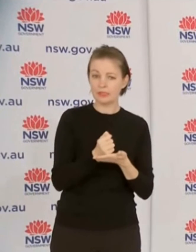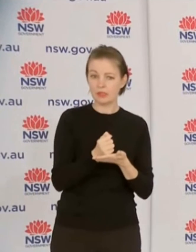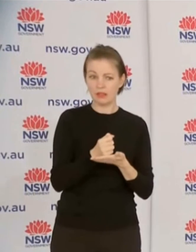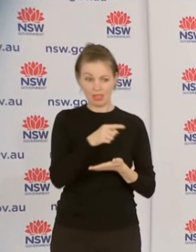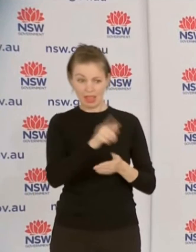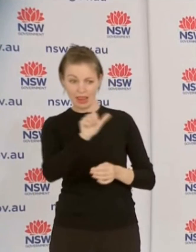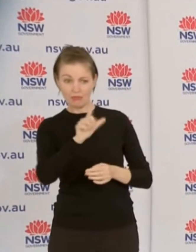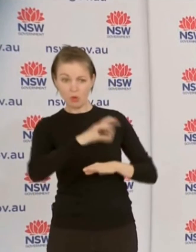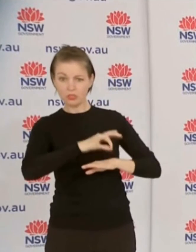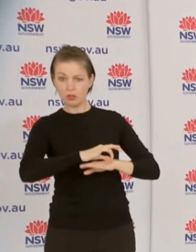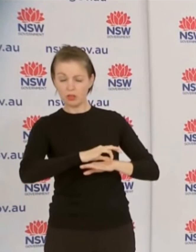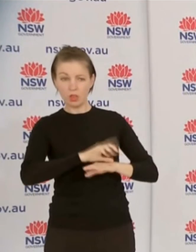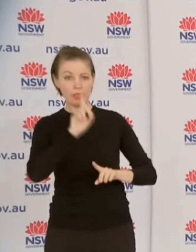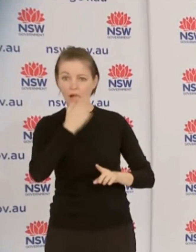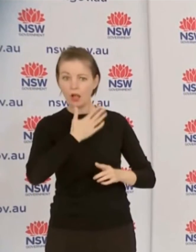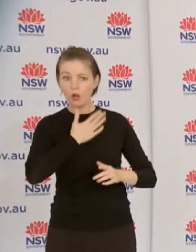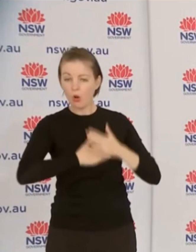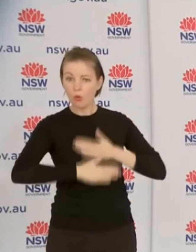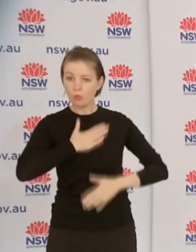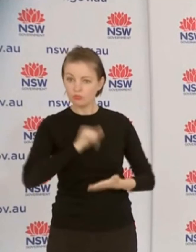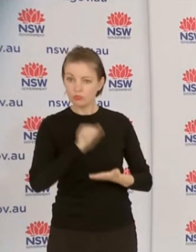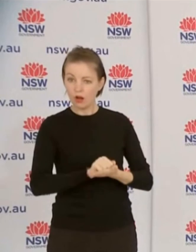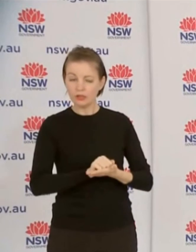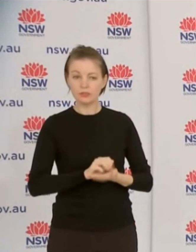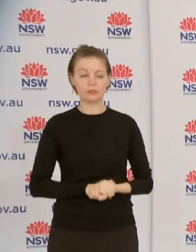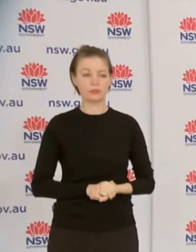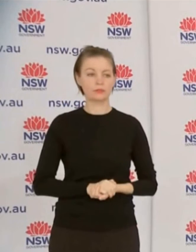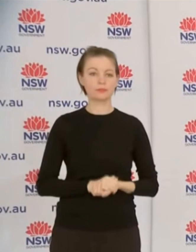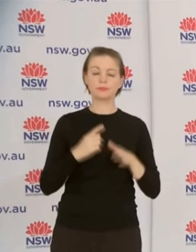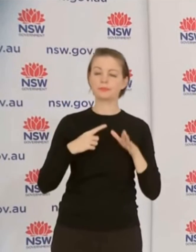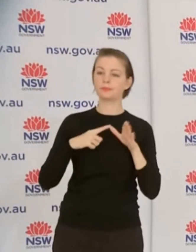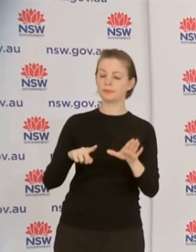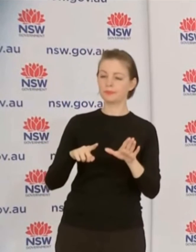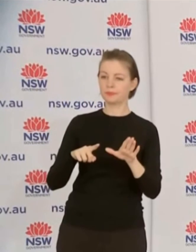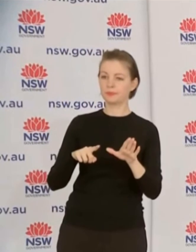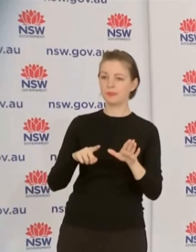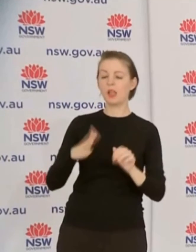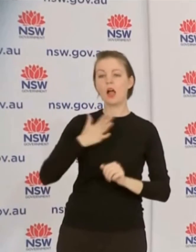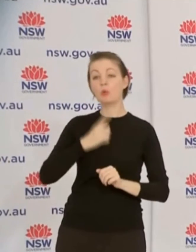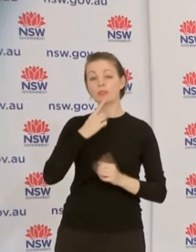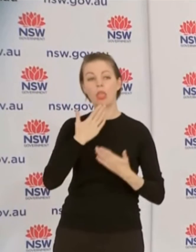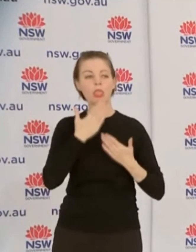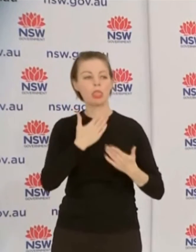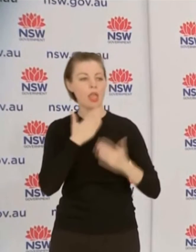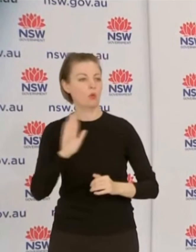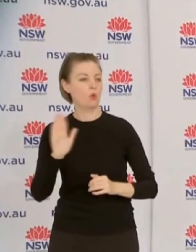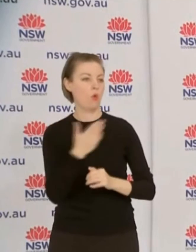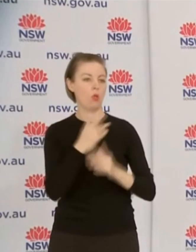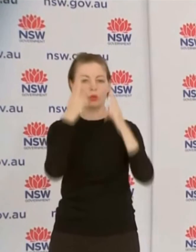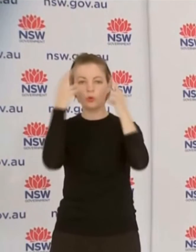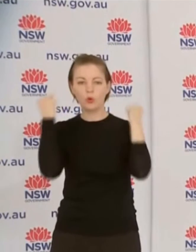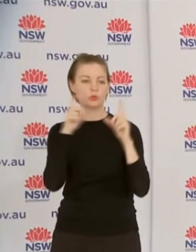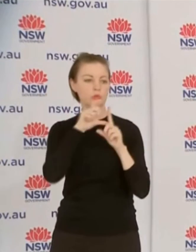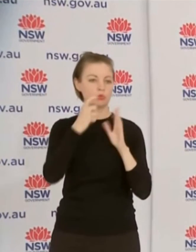South Wales is world class, and I want to thank the doctors, the nurses, all of the staff in the hospitals that are